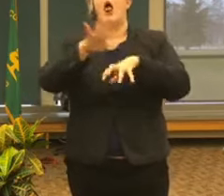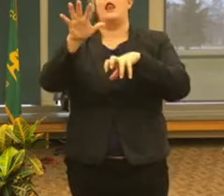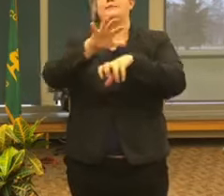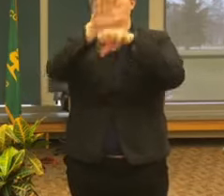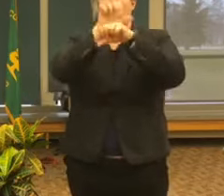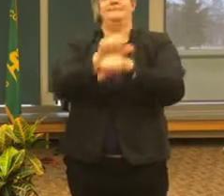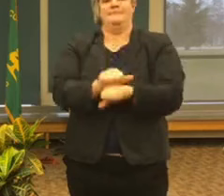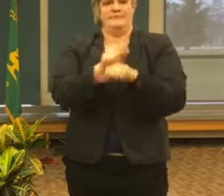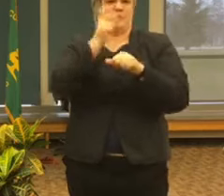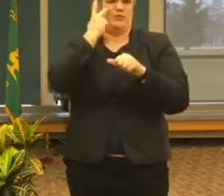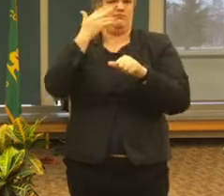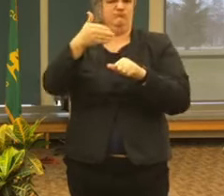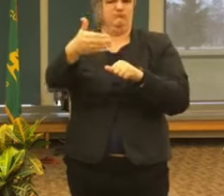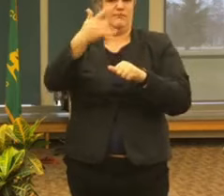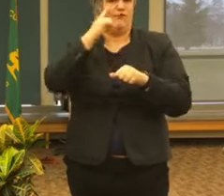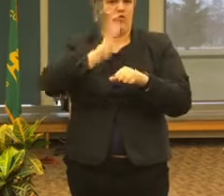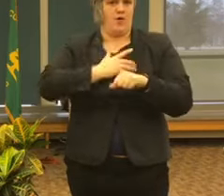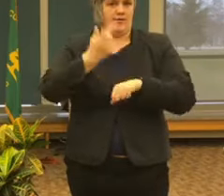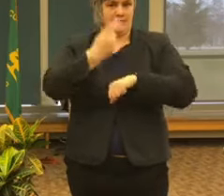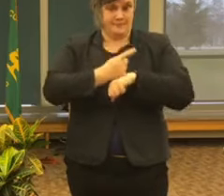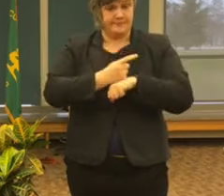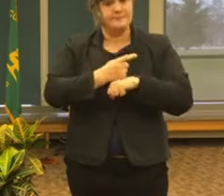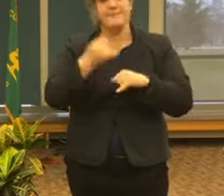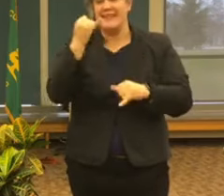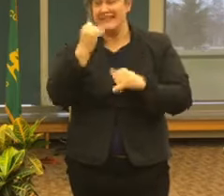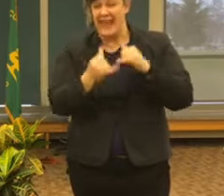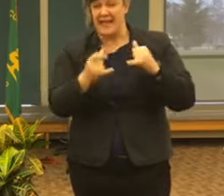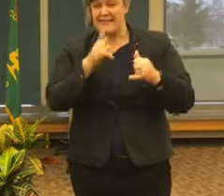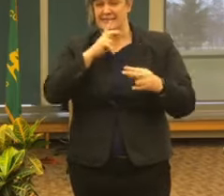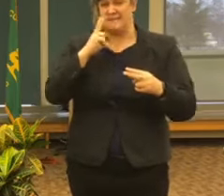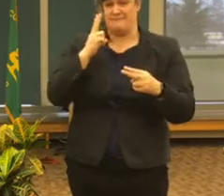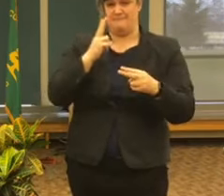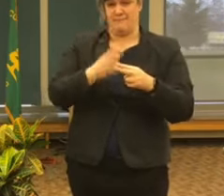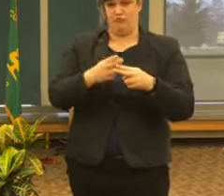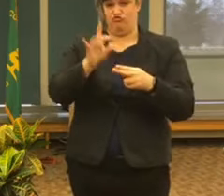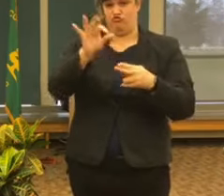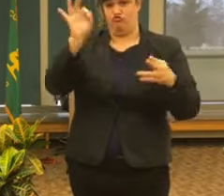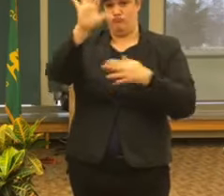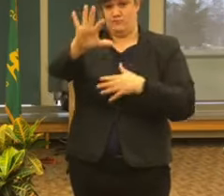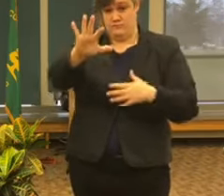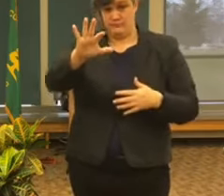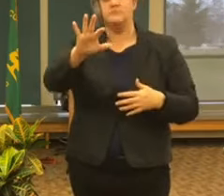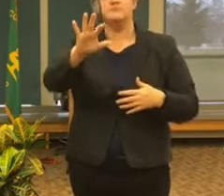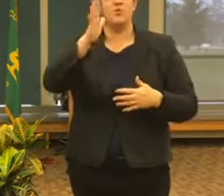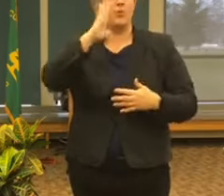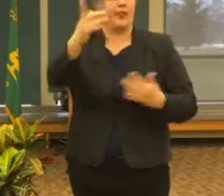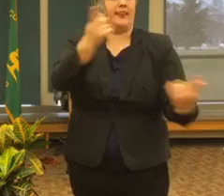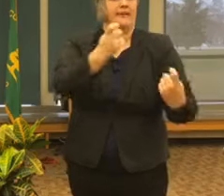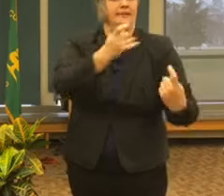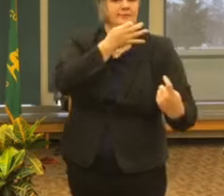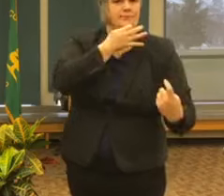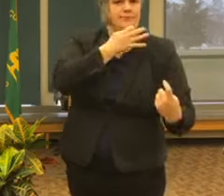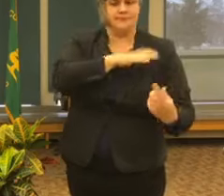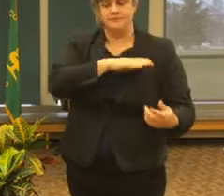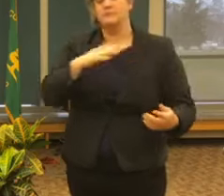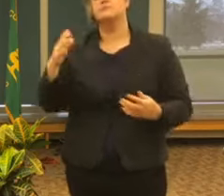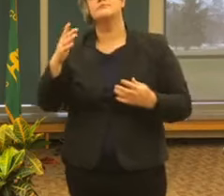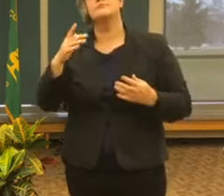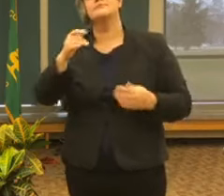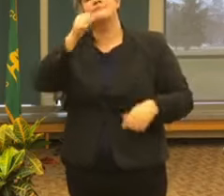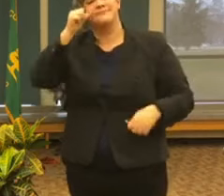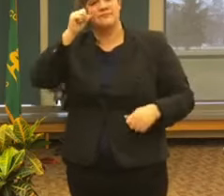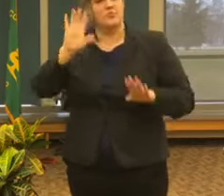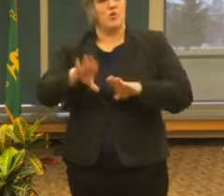it in our day. The last thing I want to just mention before I open it up for questions is, yesterday we opened up a drop-off center